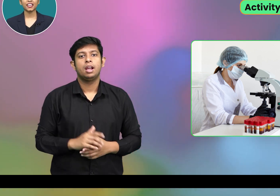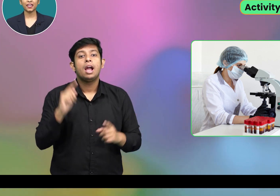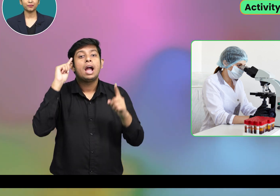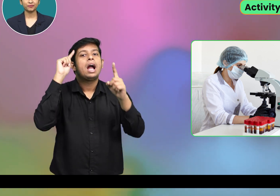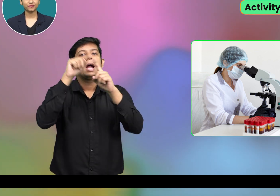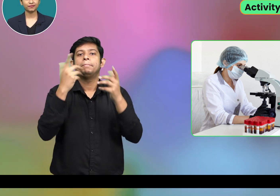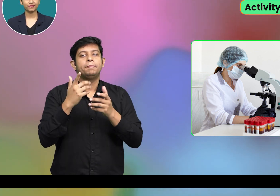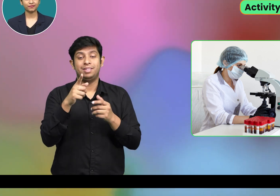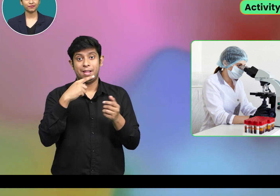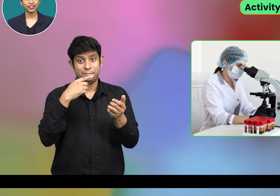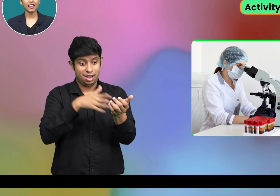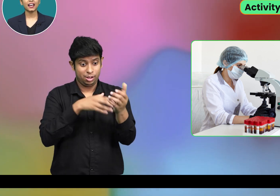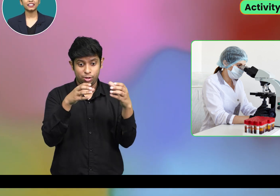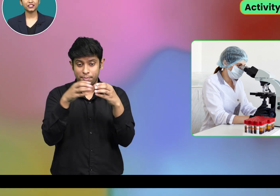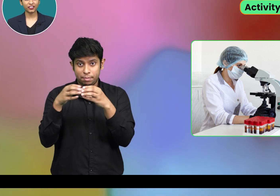Aim: